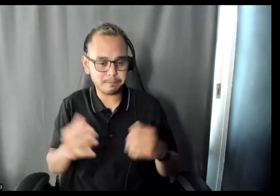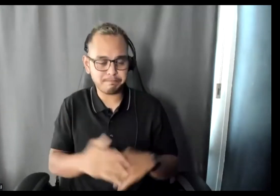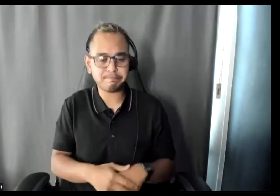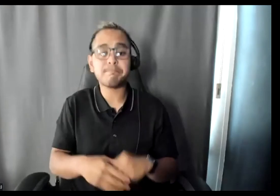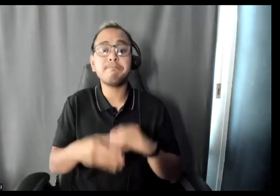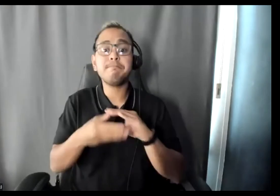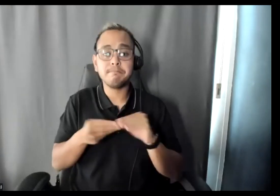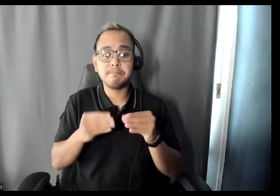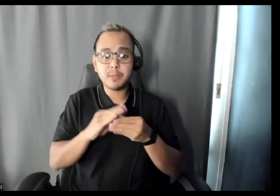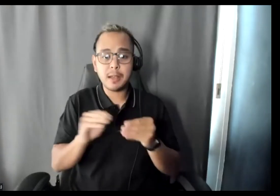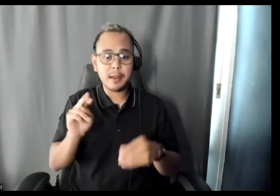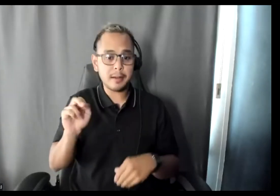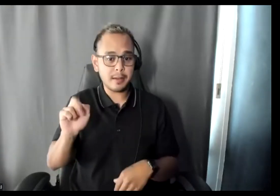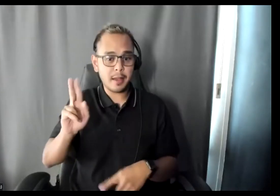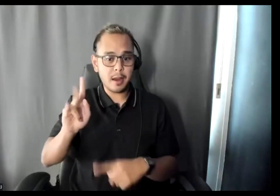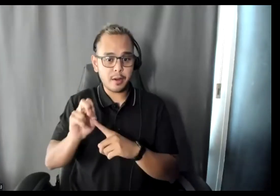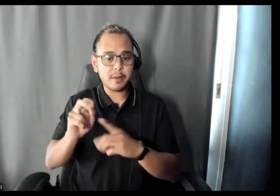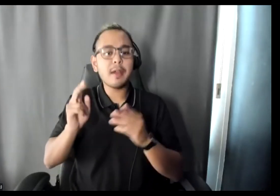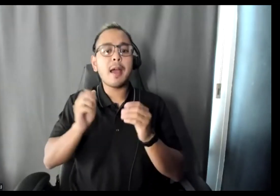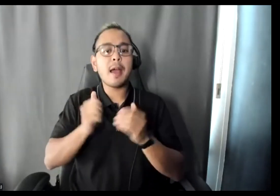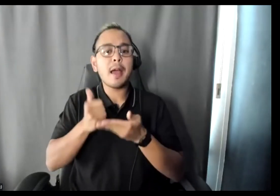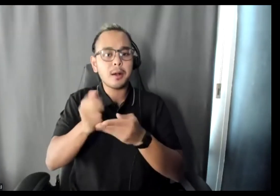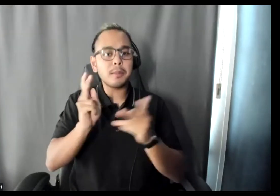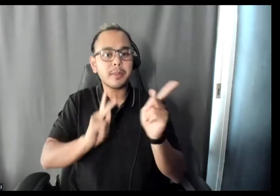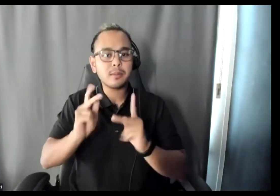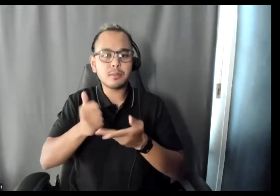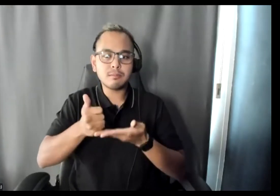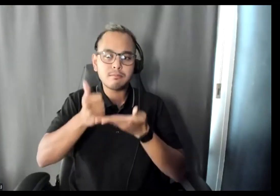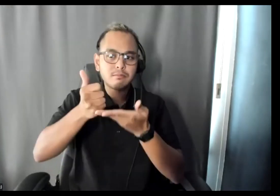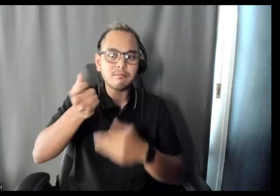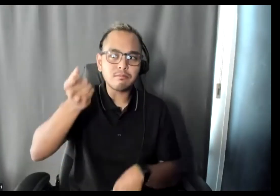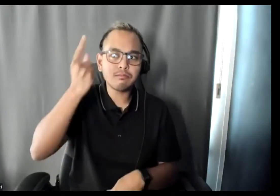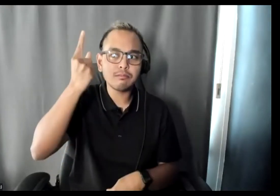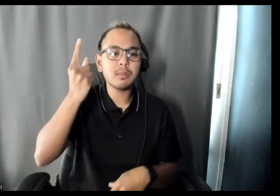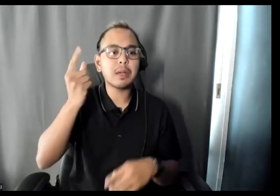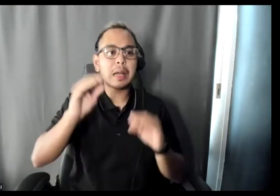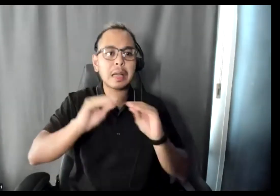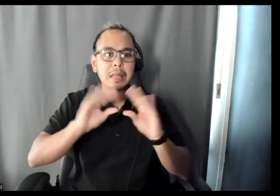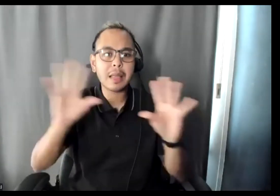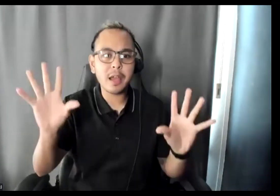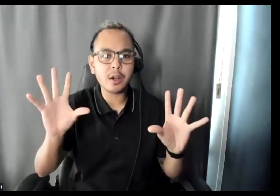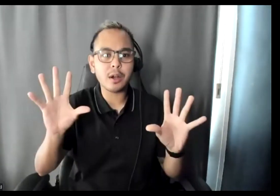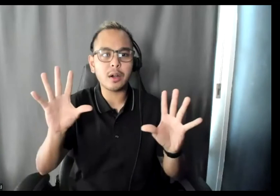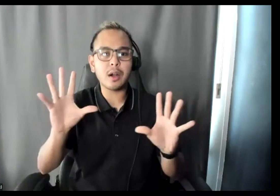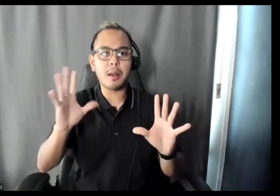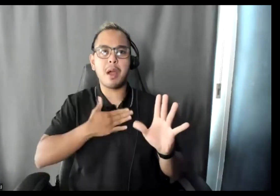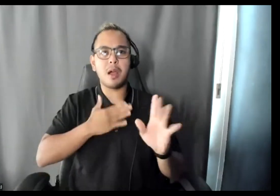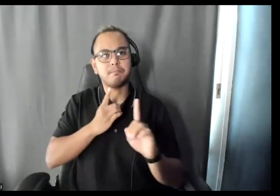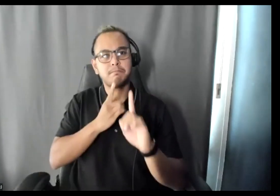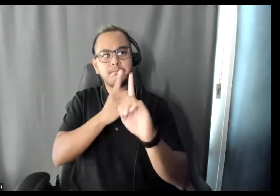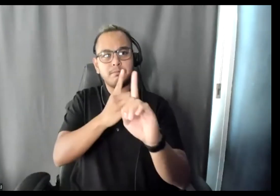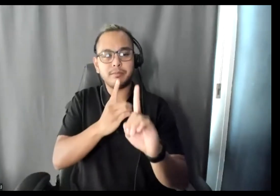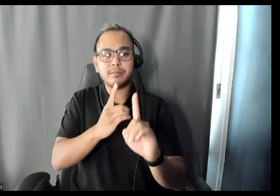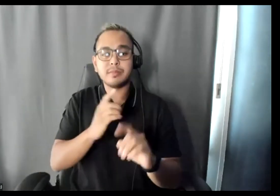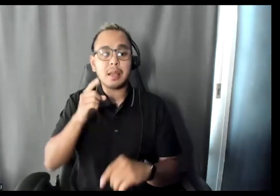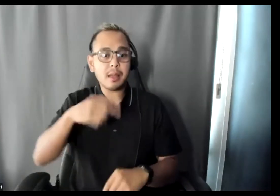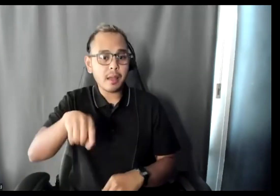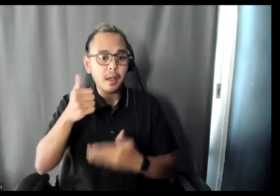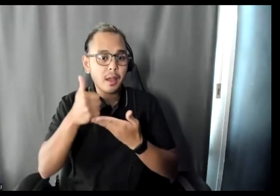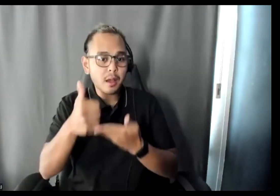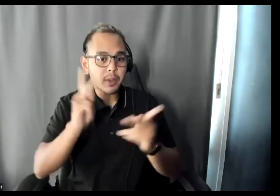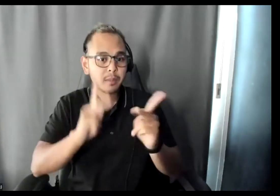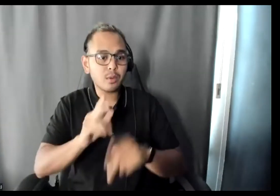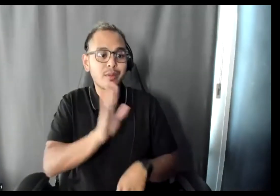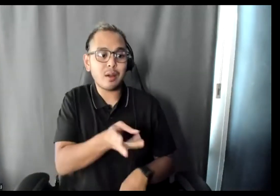gain clarity, developing a strong conviction of what needs to be done about their own agency and